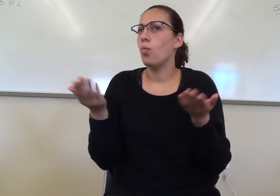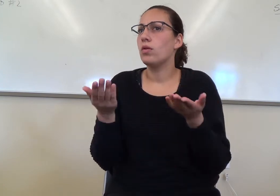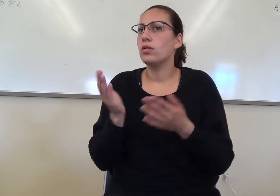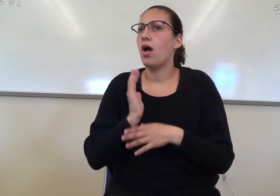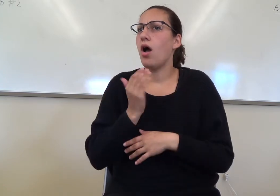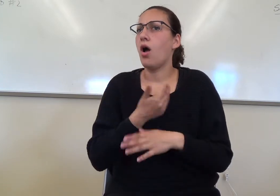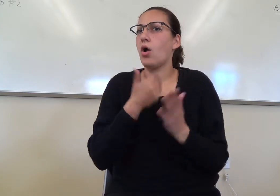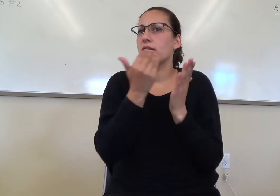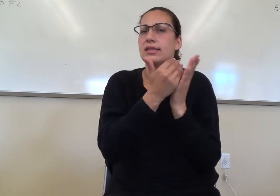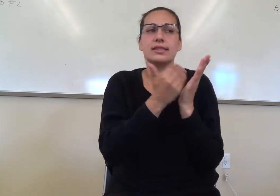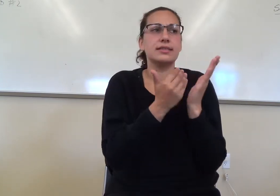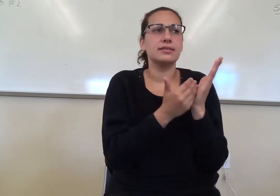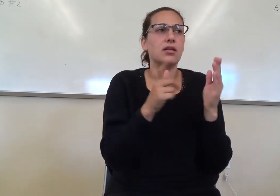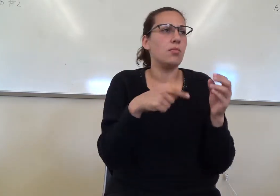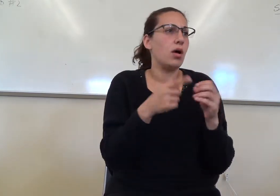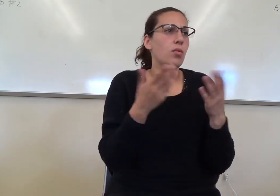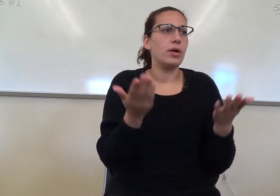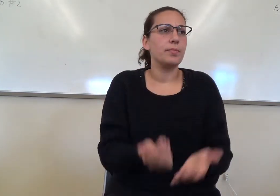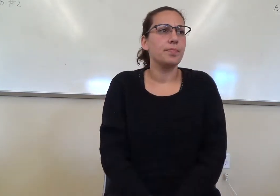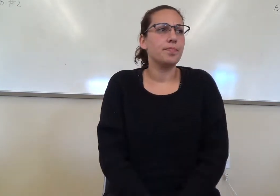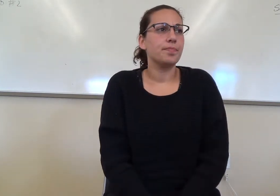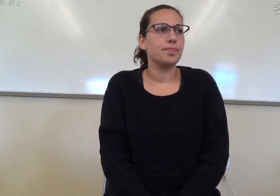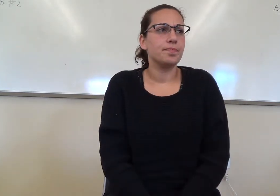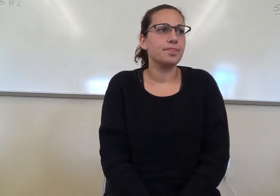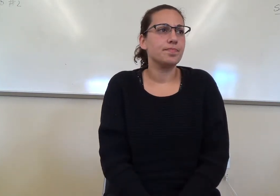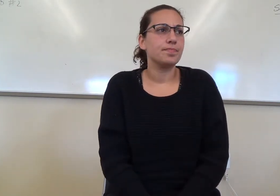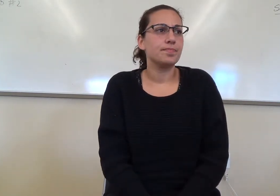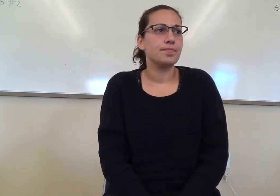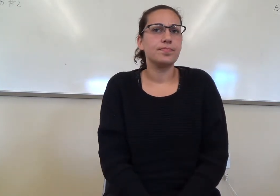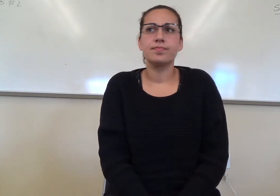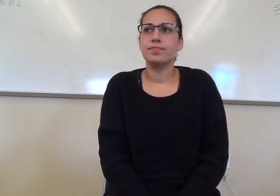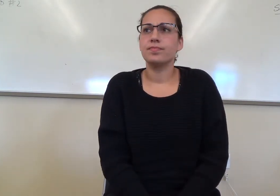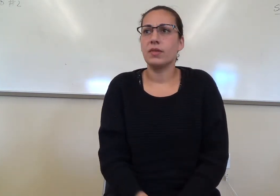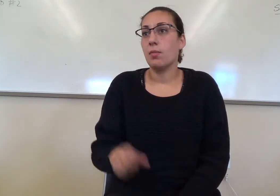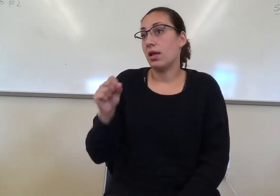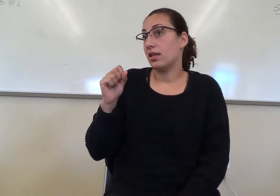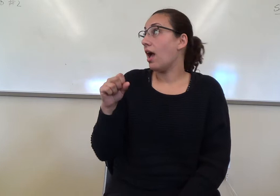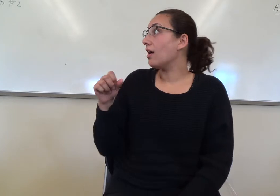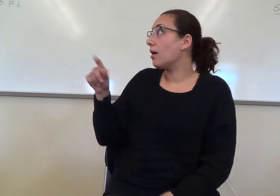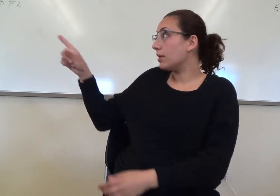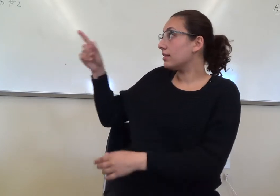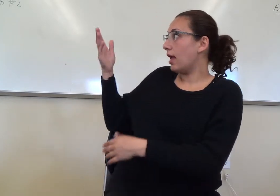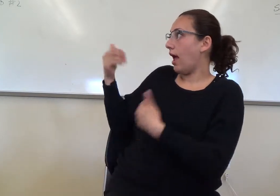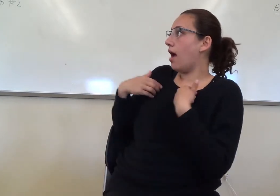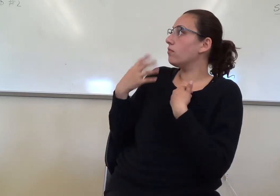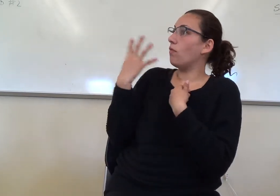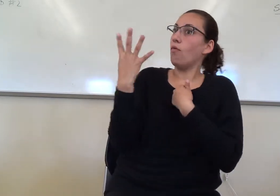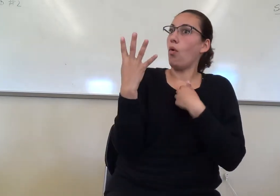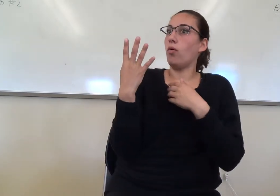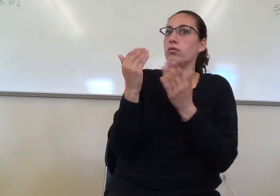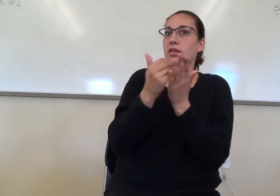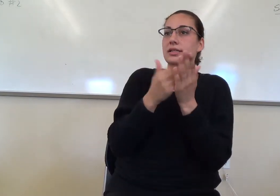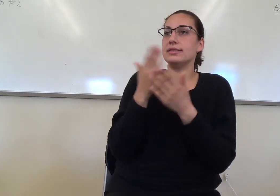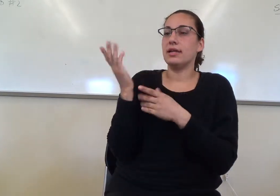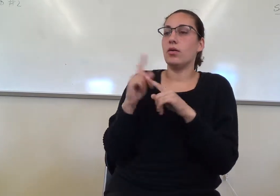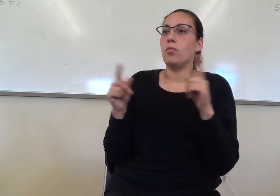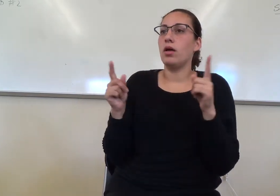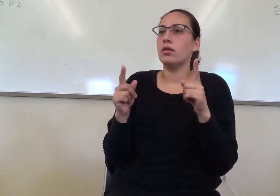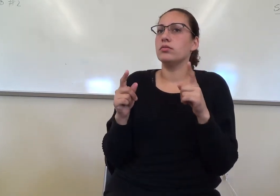list here? Is, other than this discussion of lists of words, is there a list 1, 2, 3, 4,